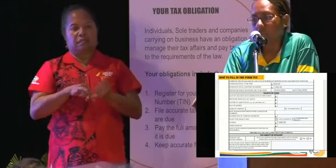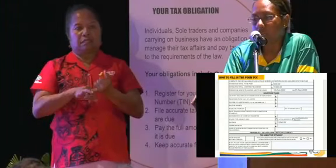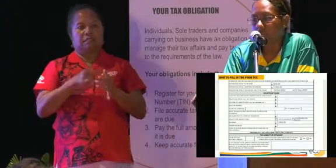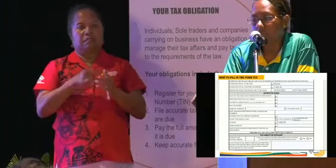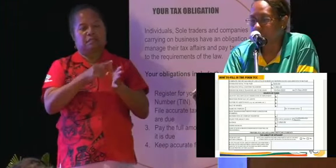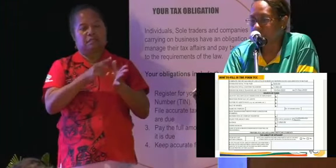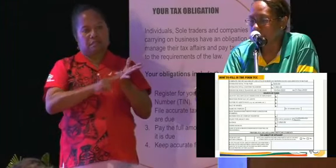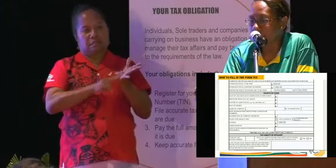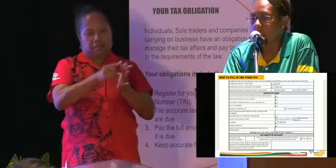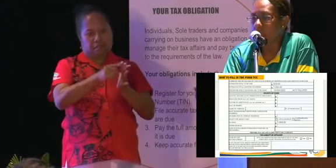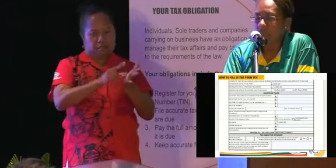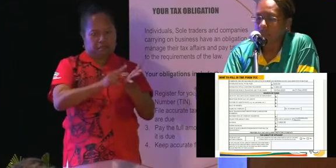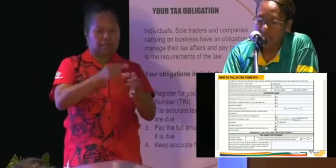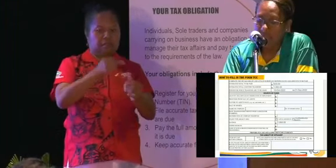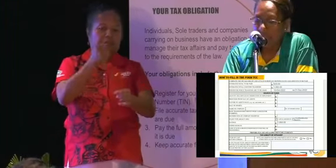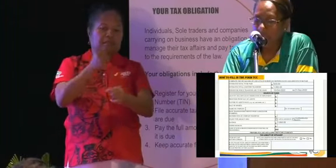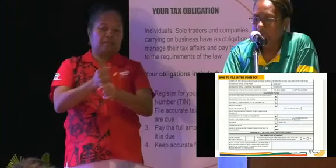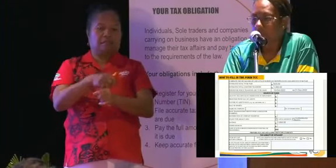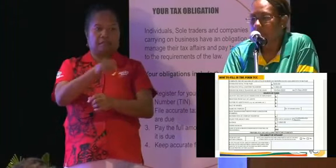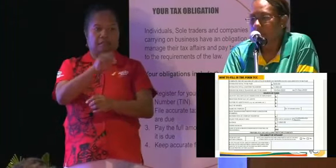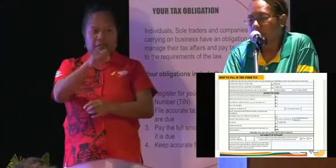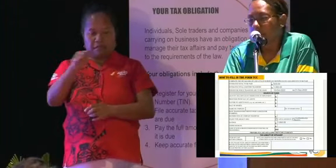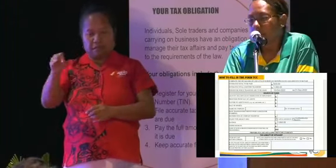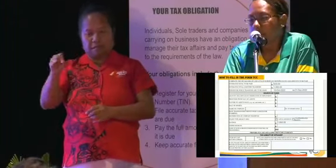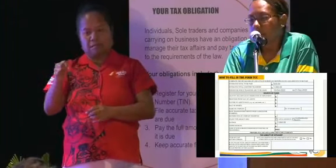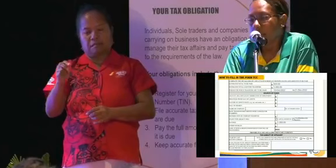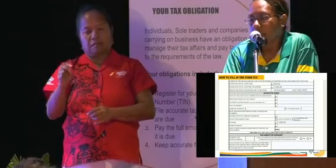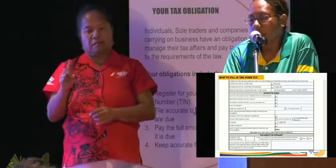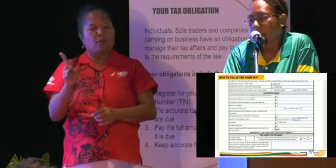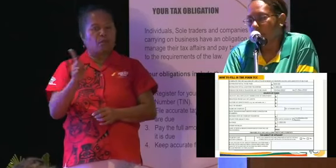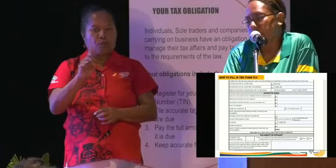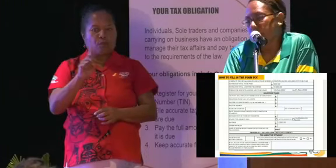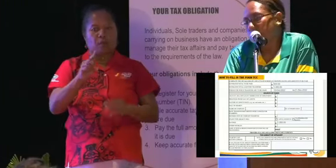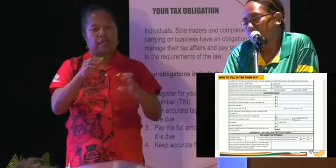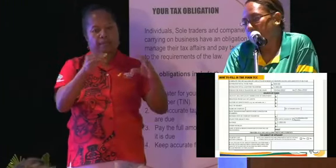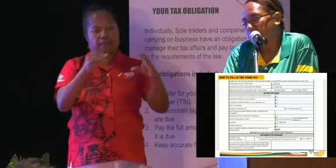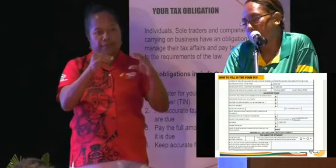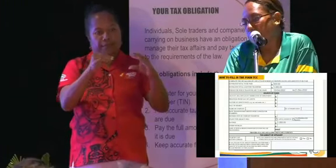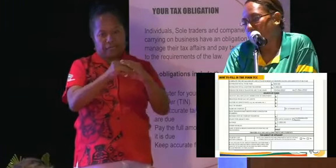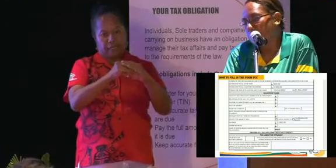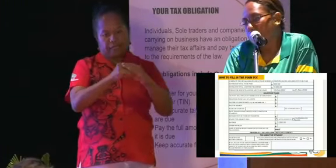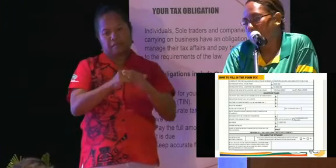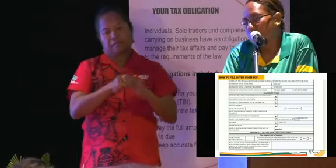She also has to state her bank and branch.